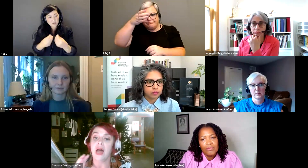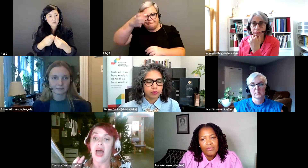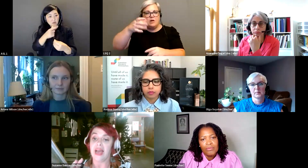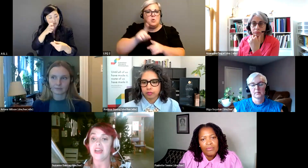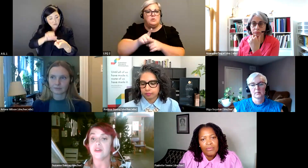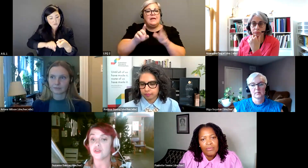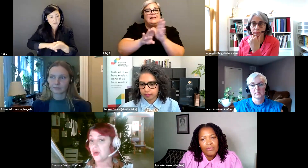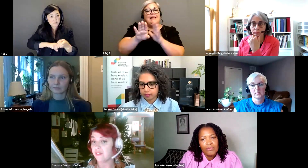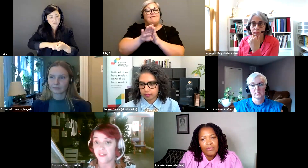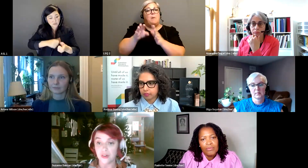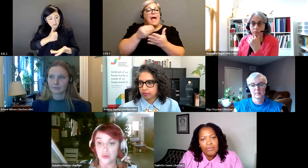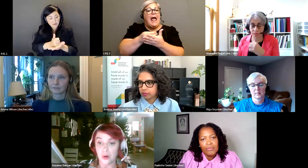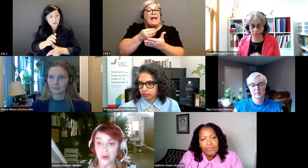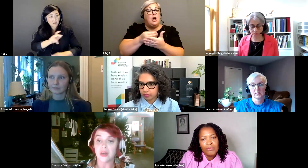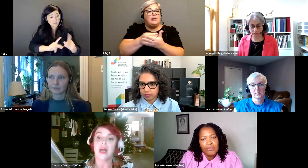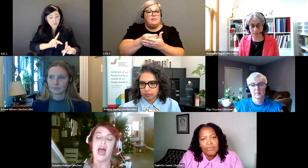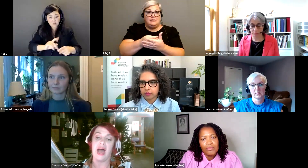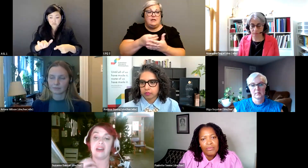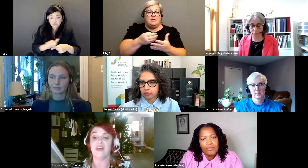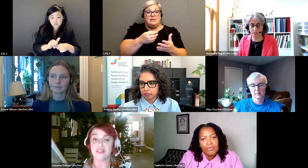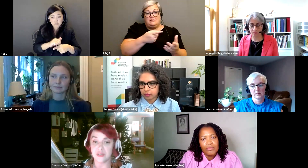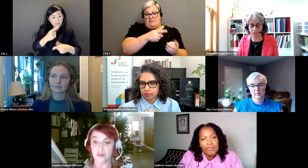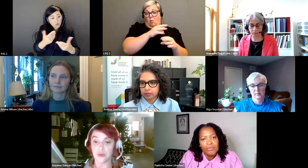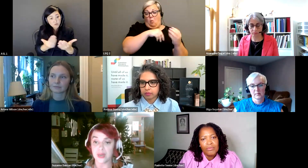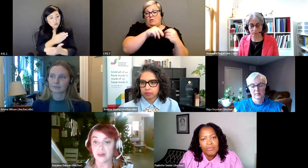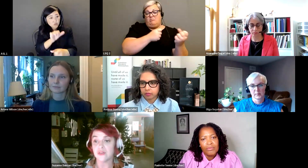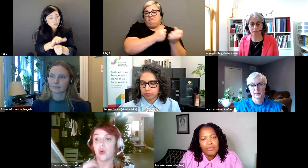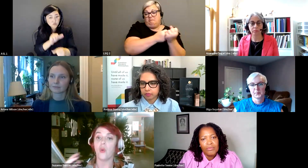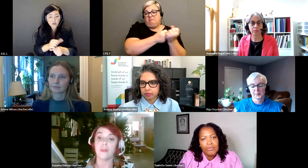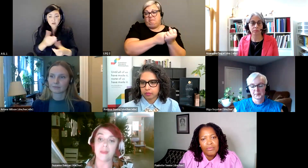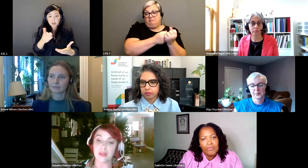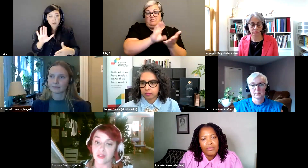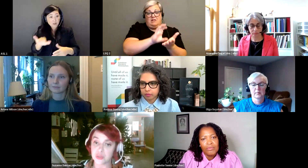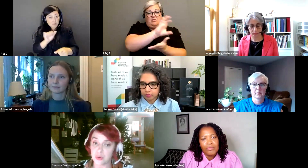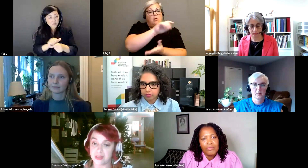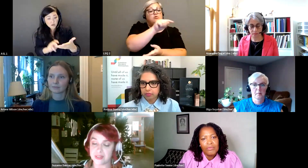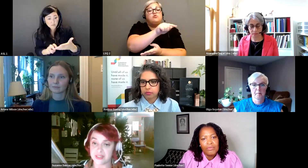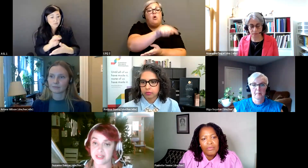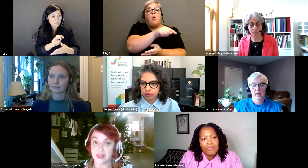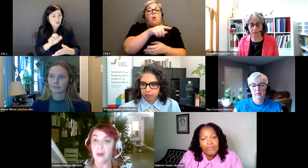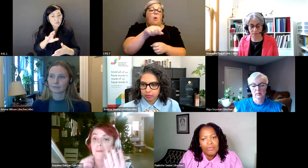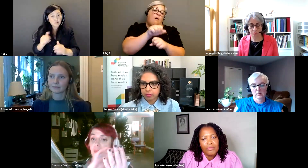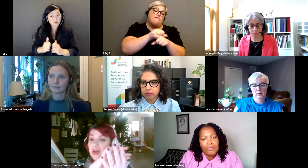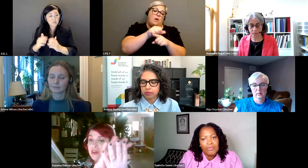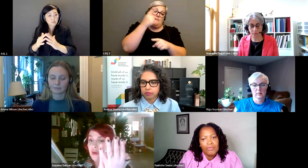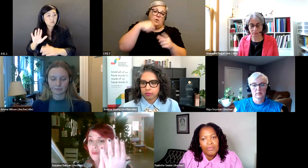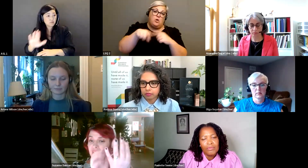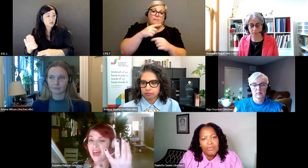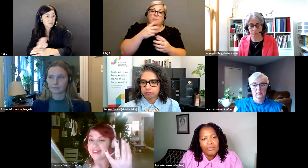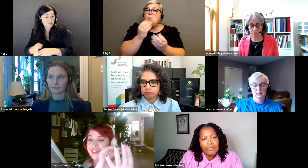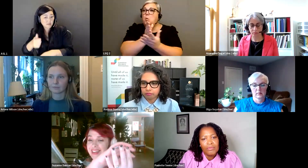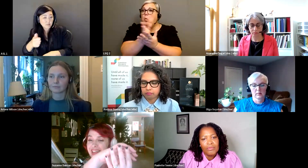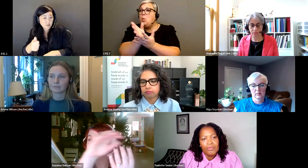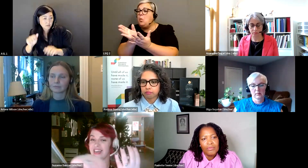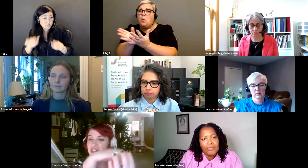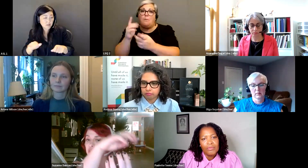people either train for a new work, advance in their careers, or maybe launch their own businesses. But we know